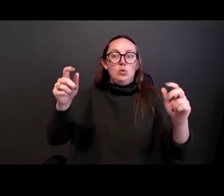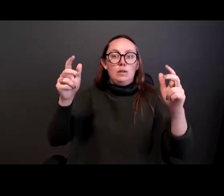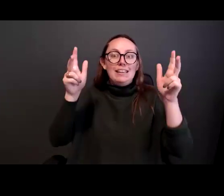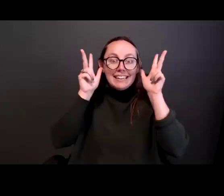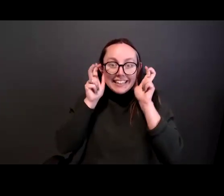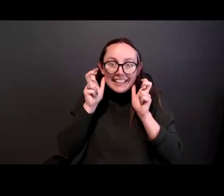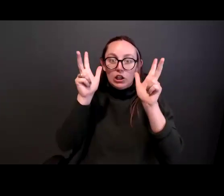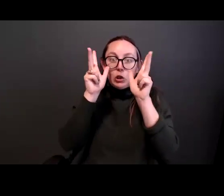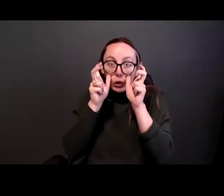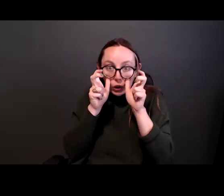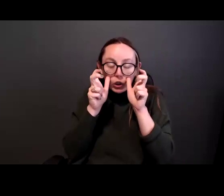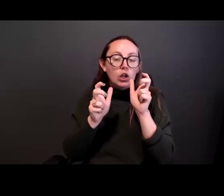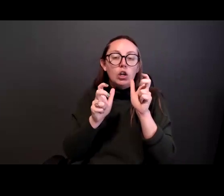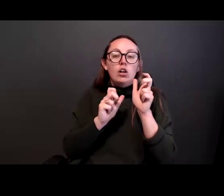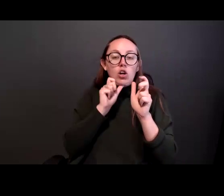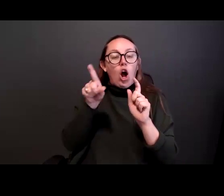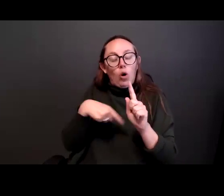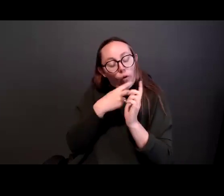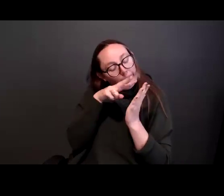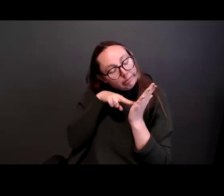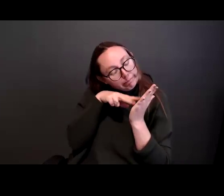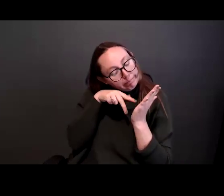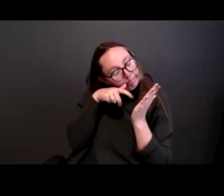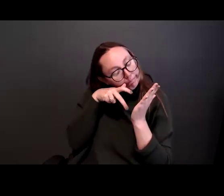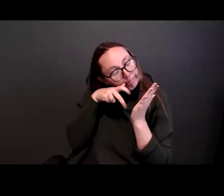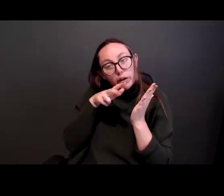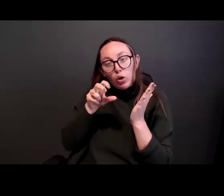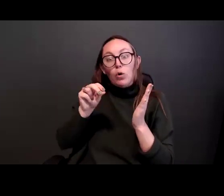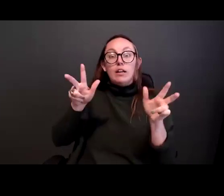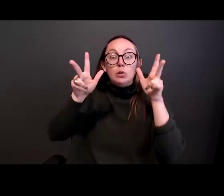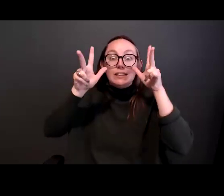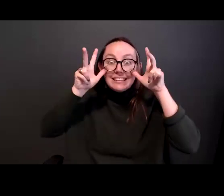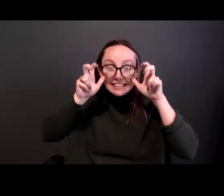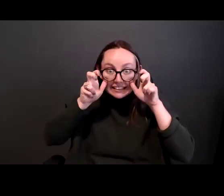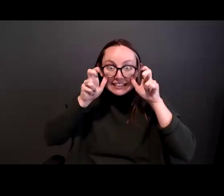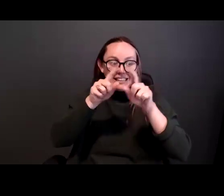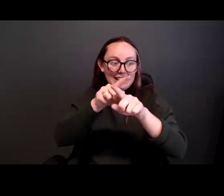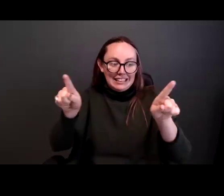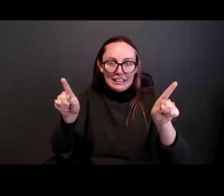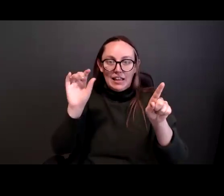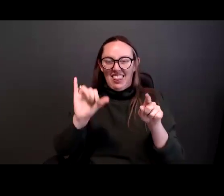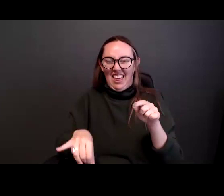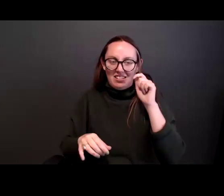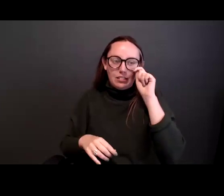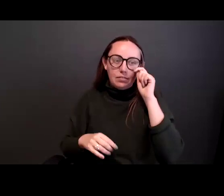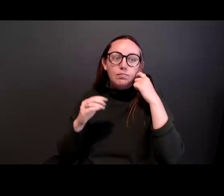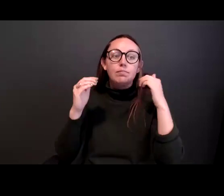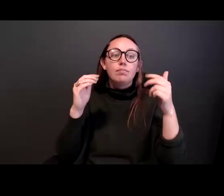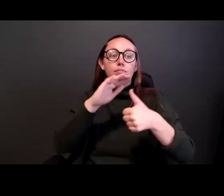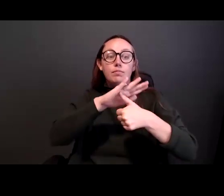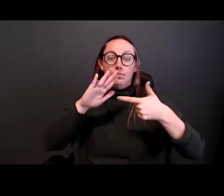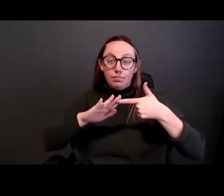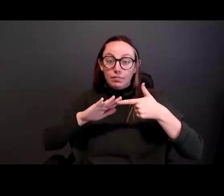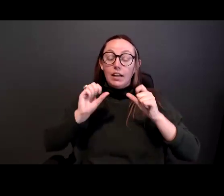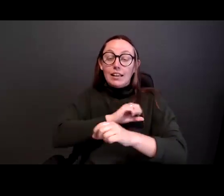and experienced. So you can include practicing elements of performance. That's another level you can go